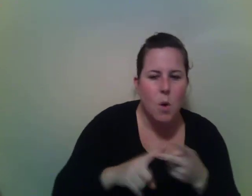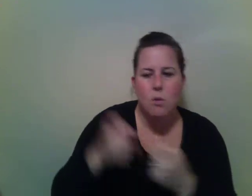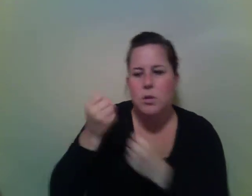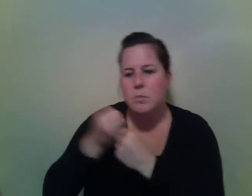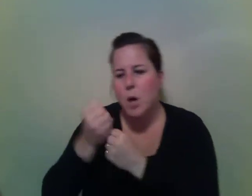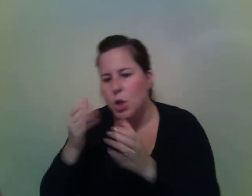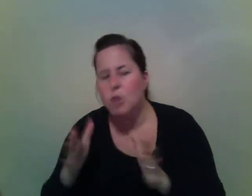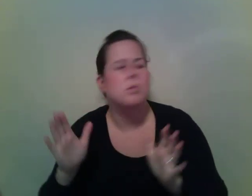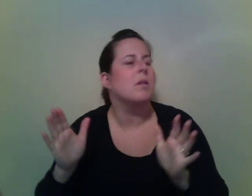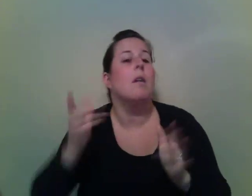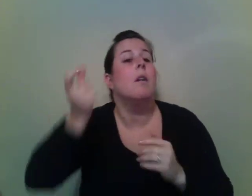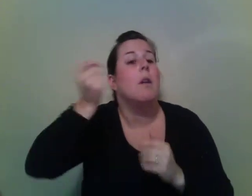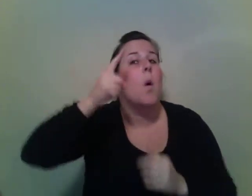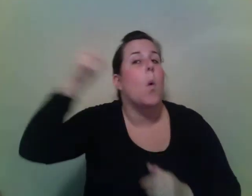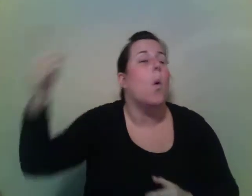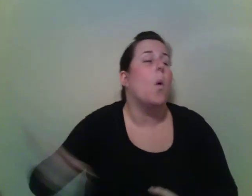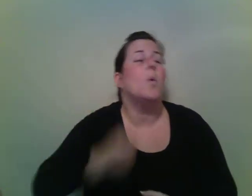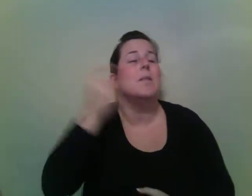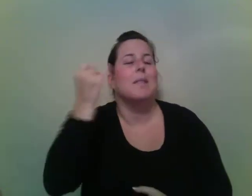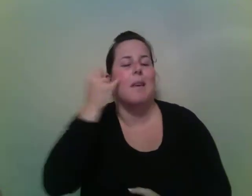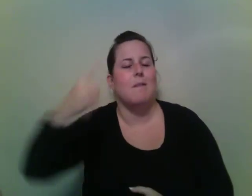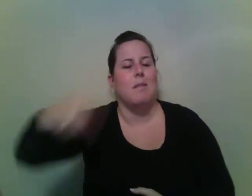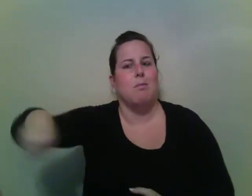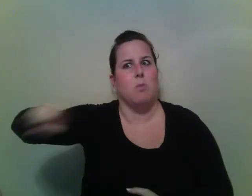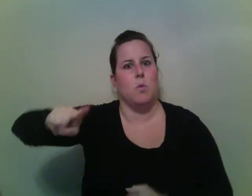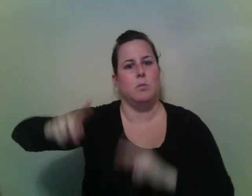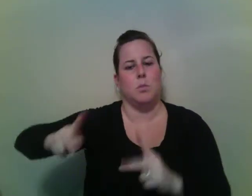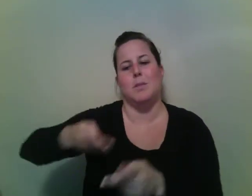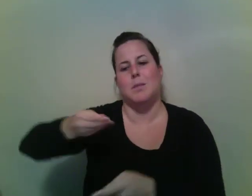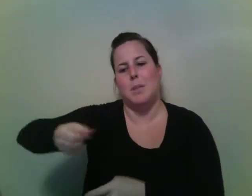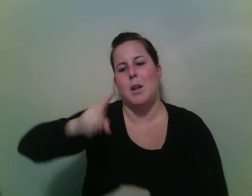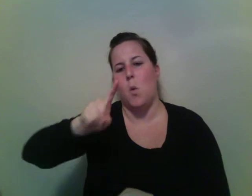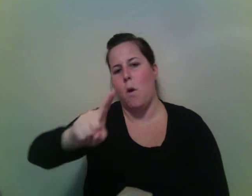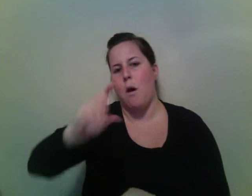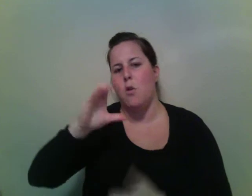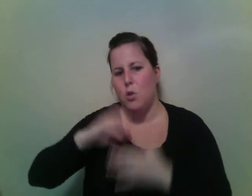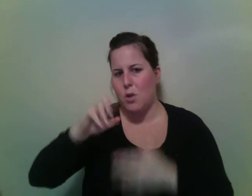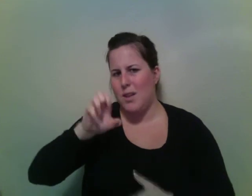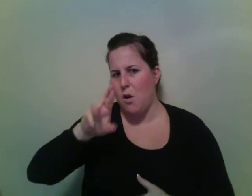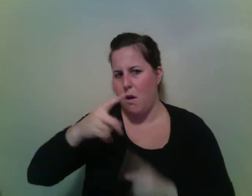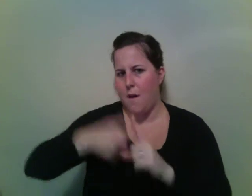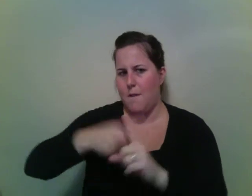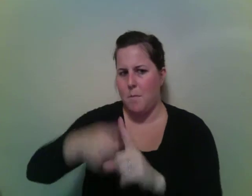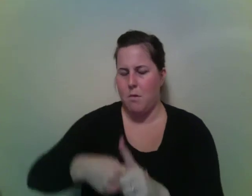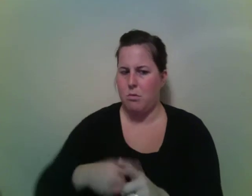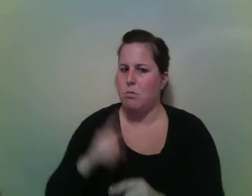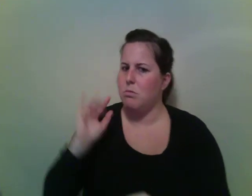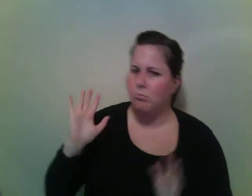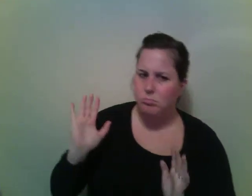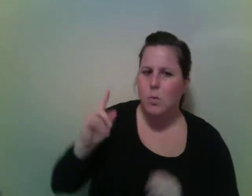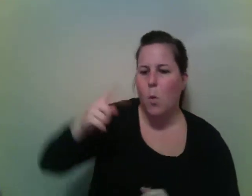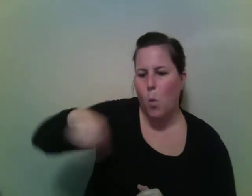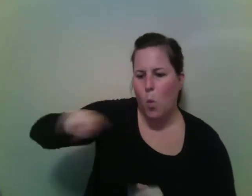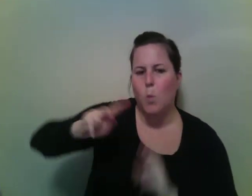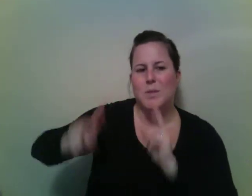unless that sponsor is spending $100 on their ER every month because those people know the